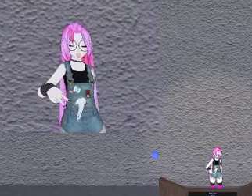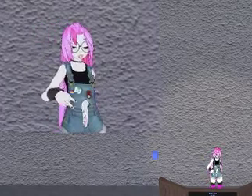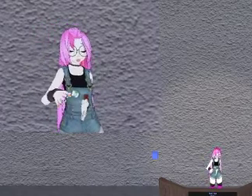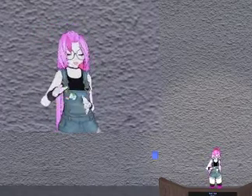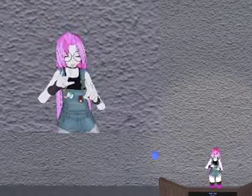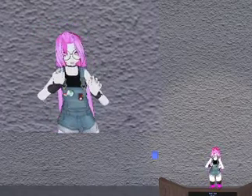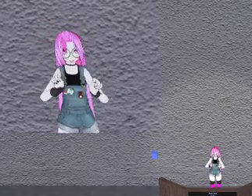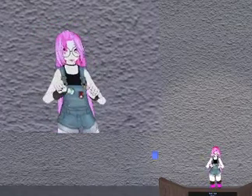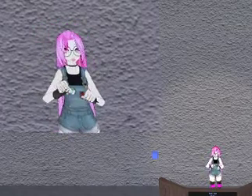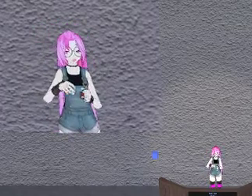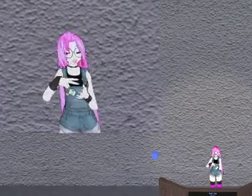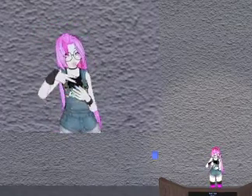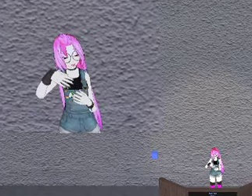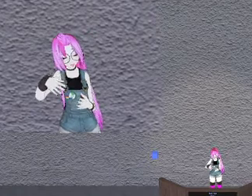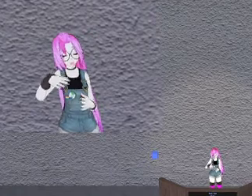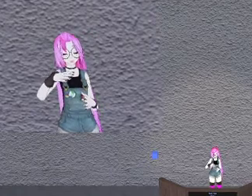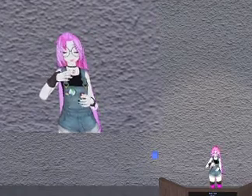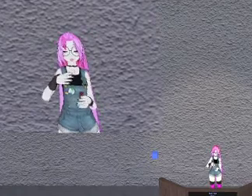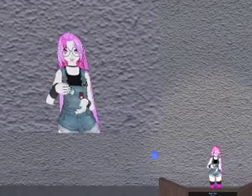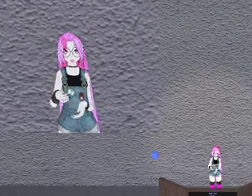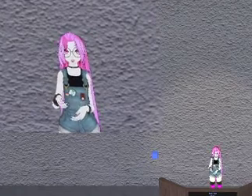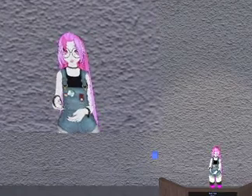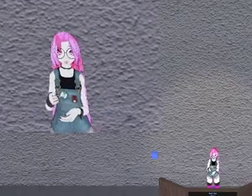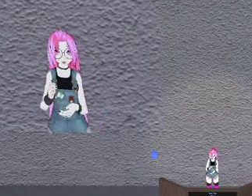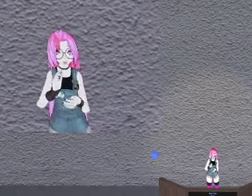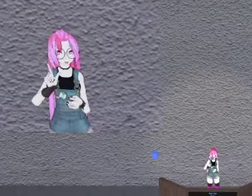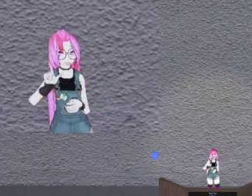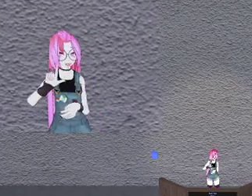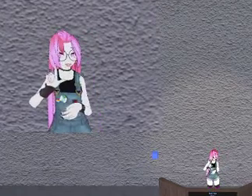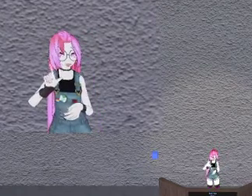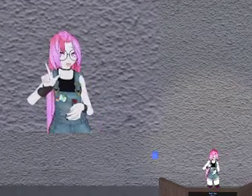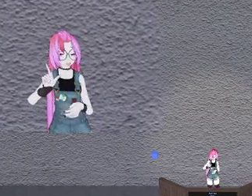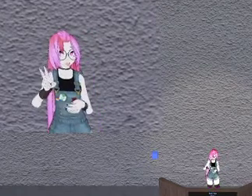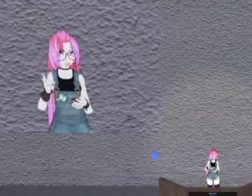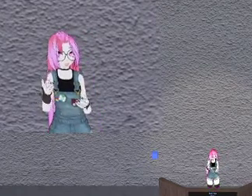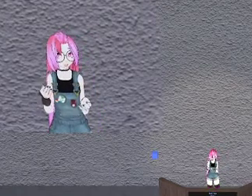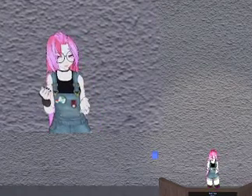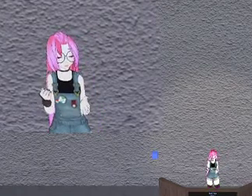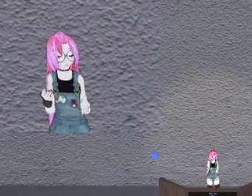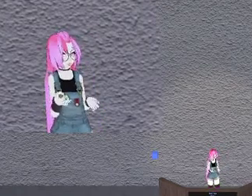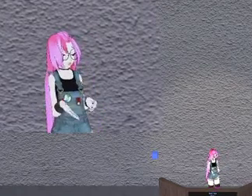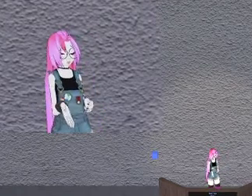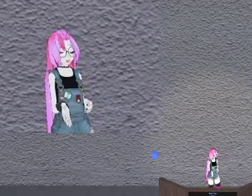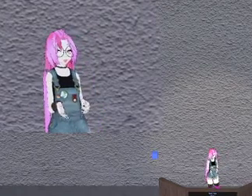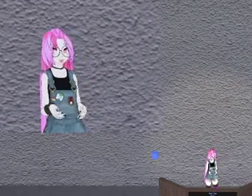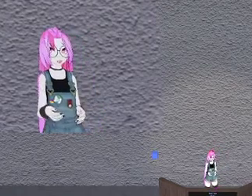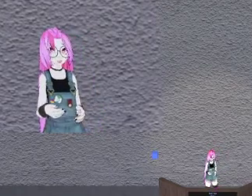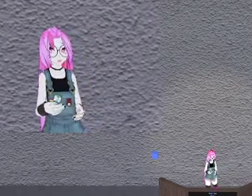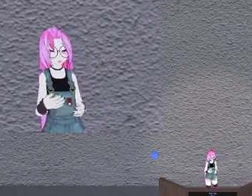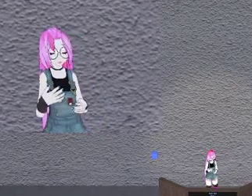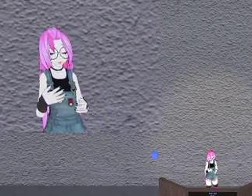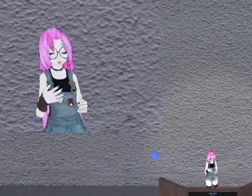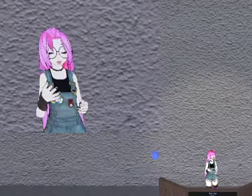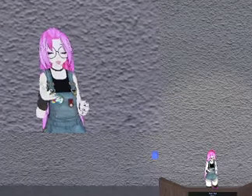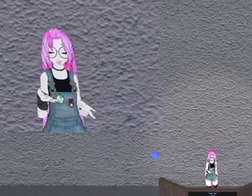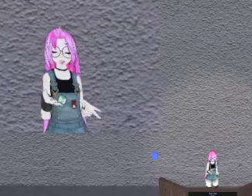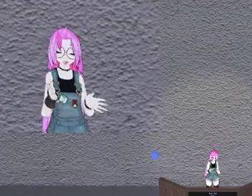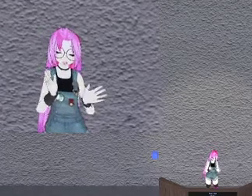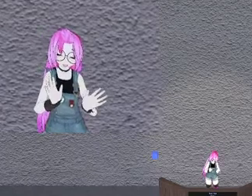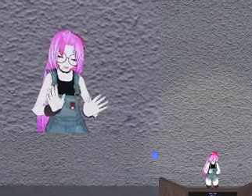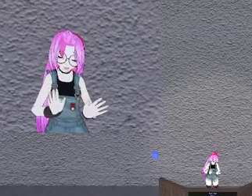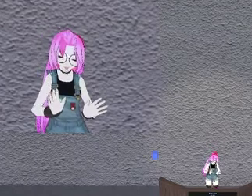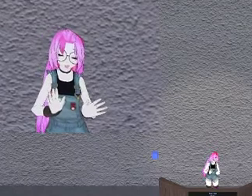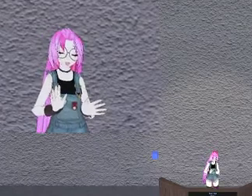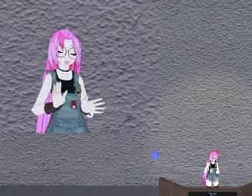going to the museum, you're going to the library or whatever. So like I said,